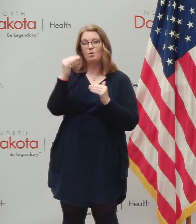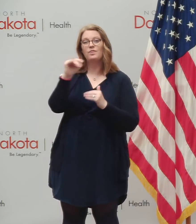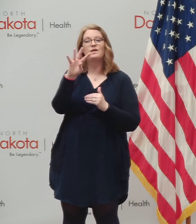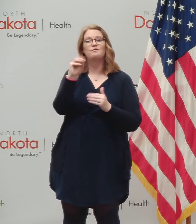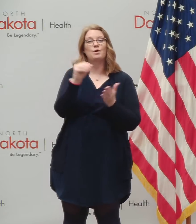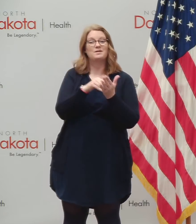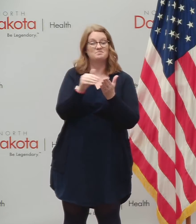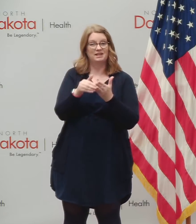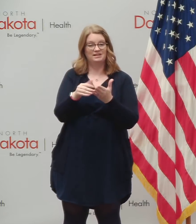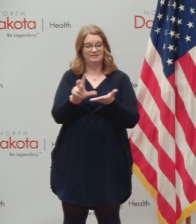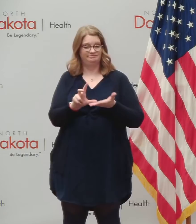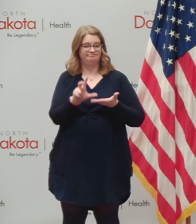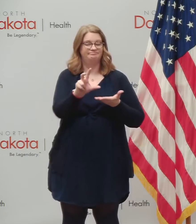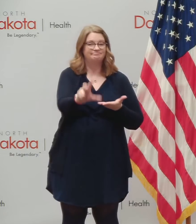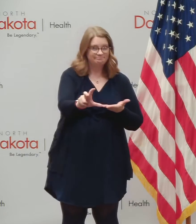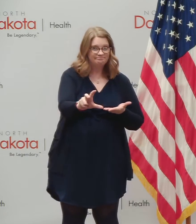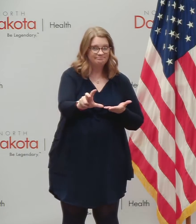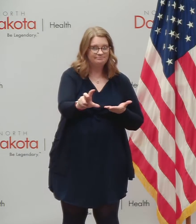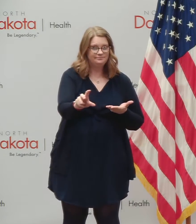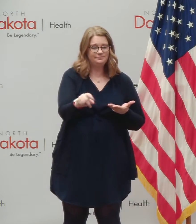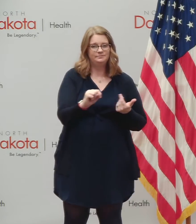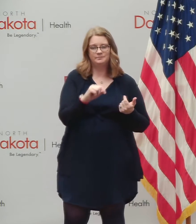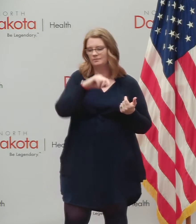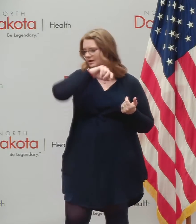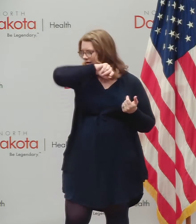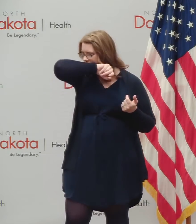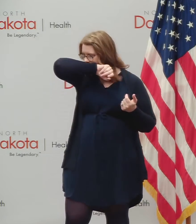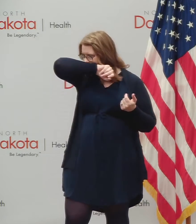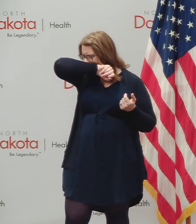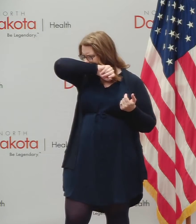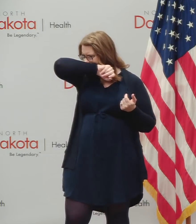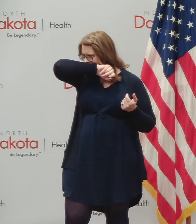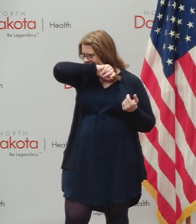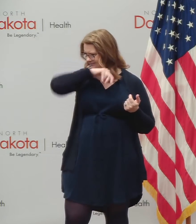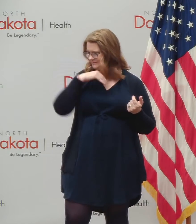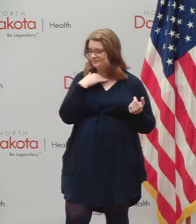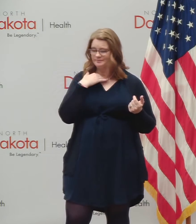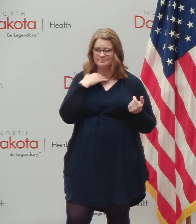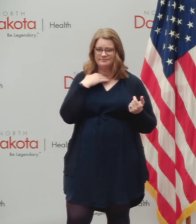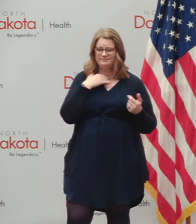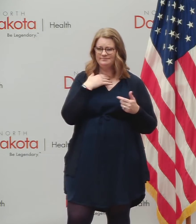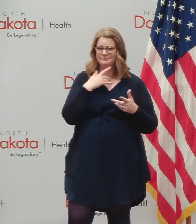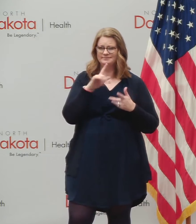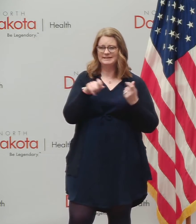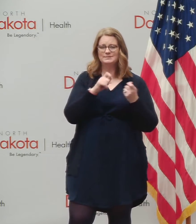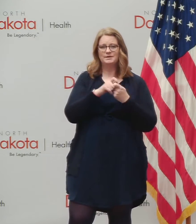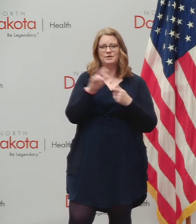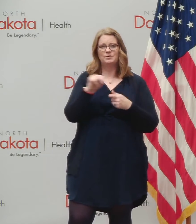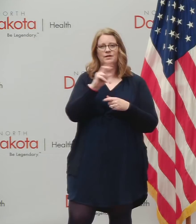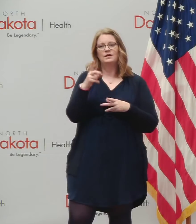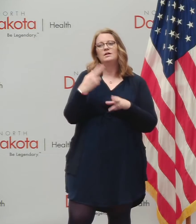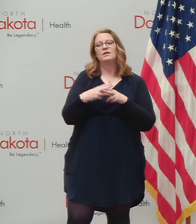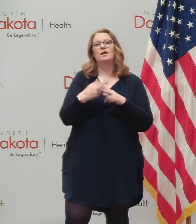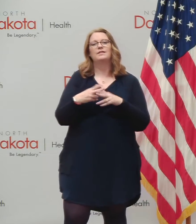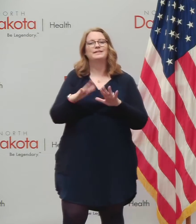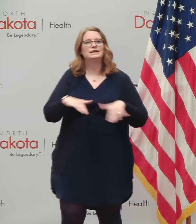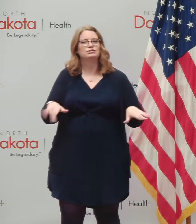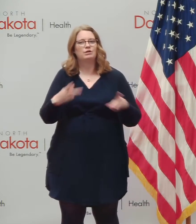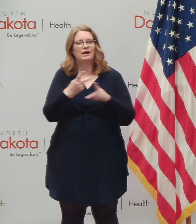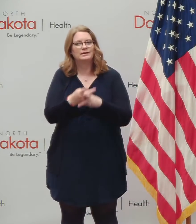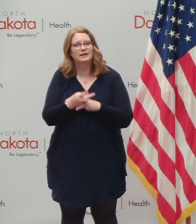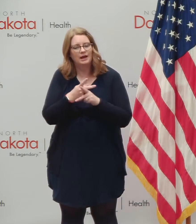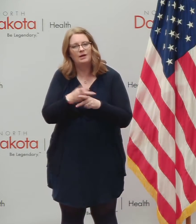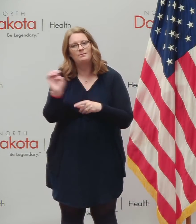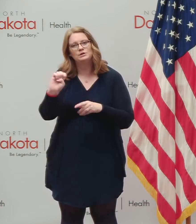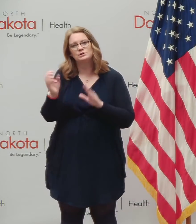been invested in the program, which was created specifically for North Dakota, called the Child Care Emergency